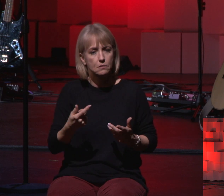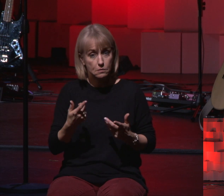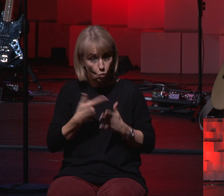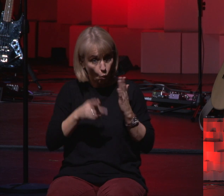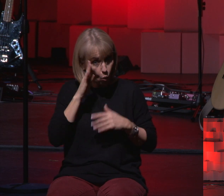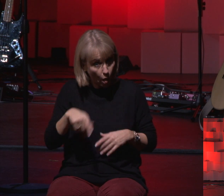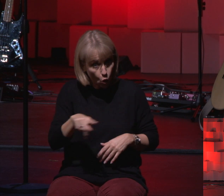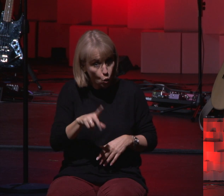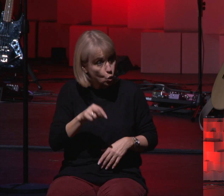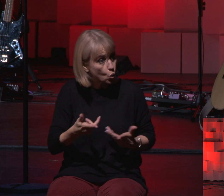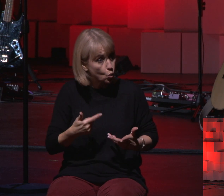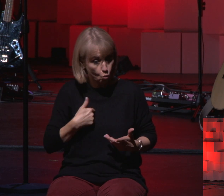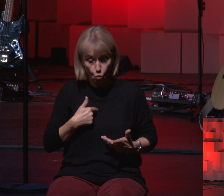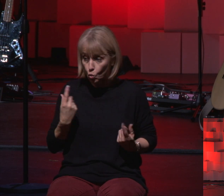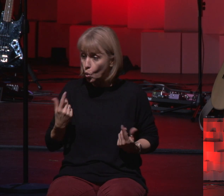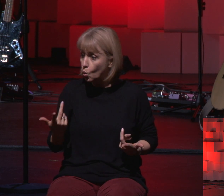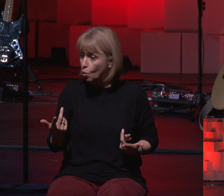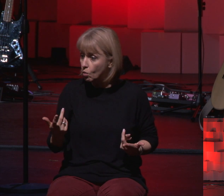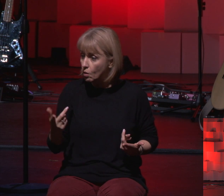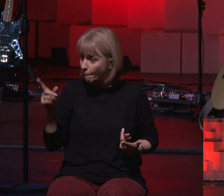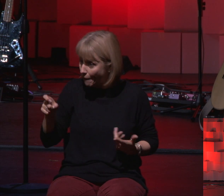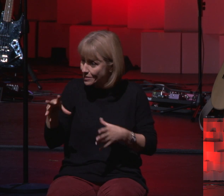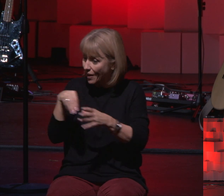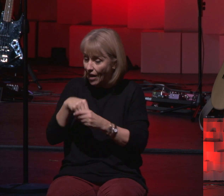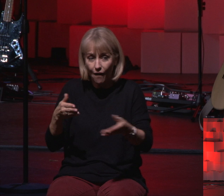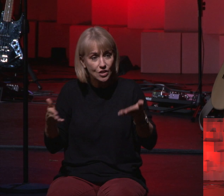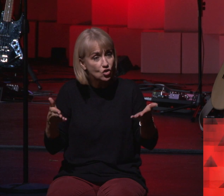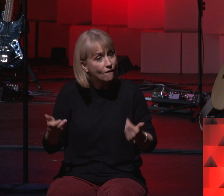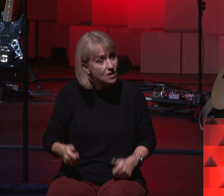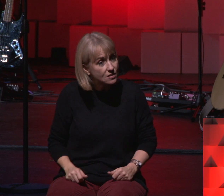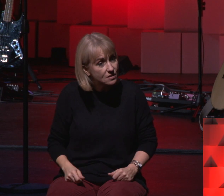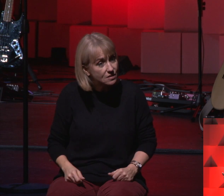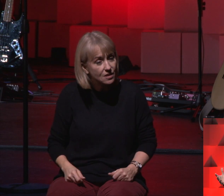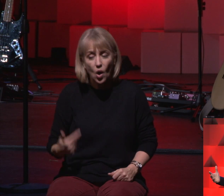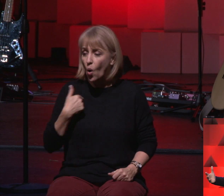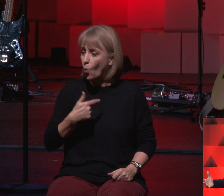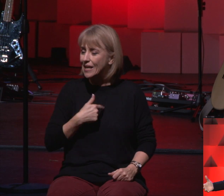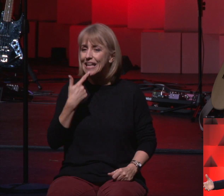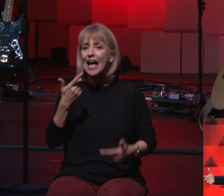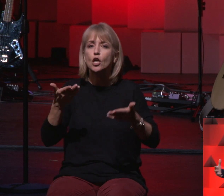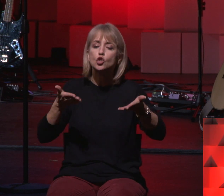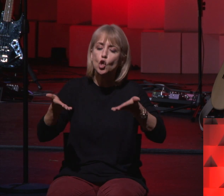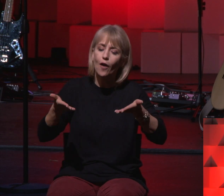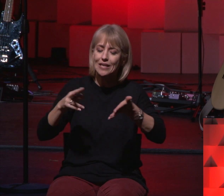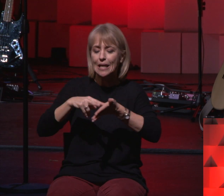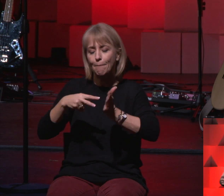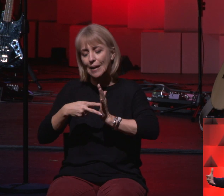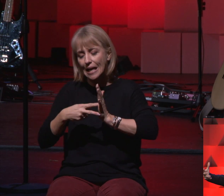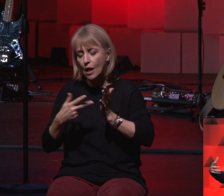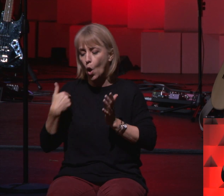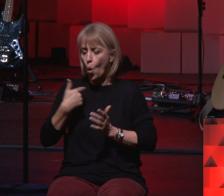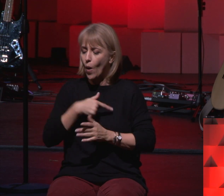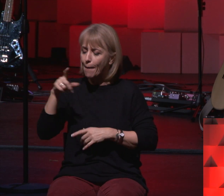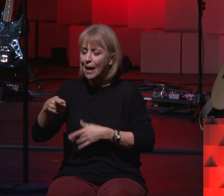about it? Now, as a church, when we use this phrase, engage in service, we use it to mean different things. We mean it to be that we need to engage in the serving the